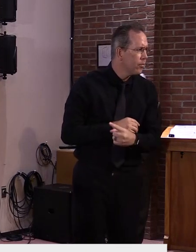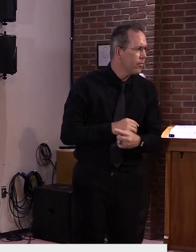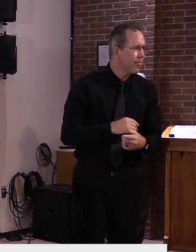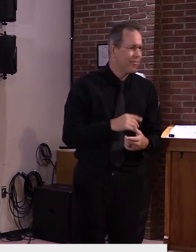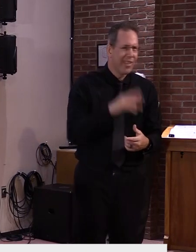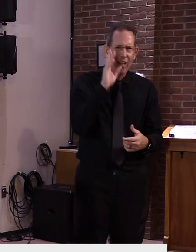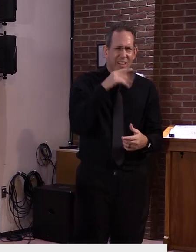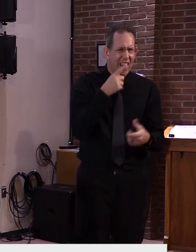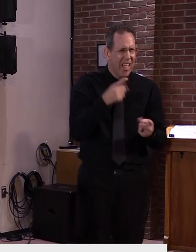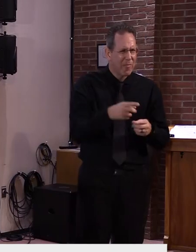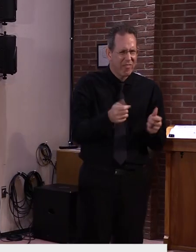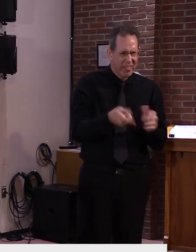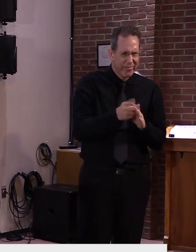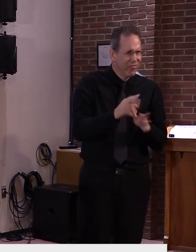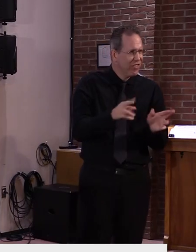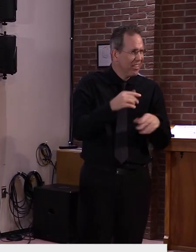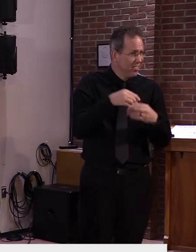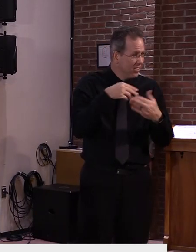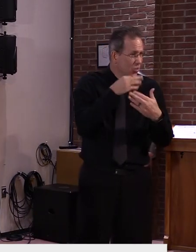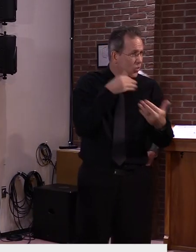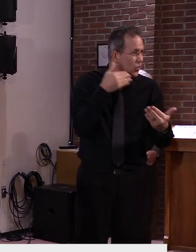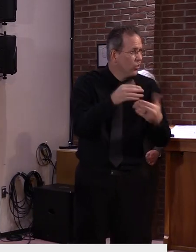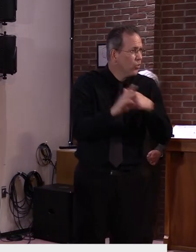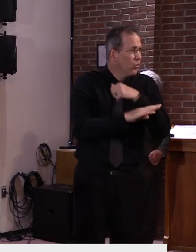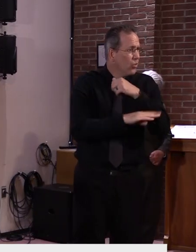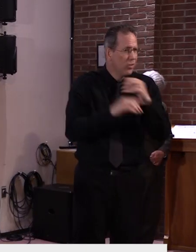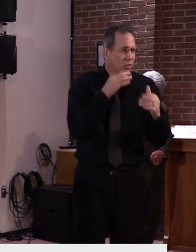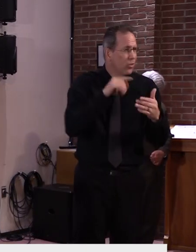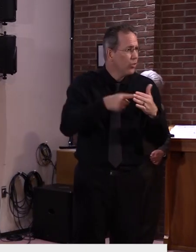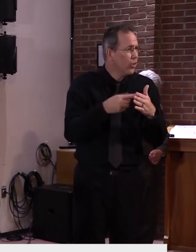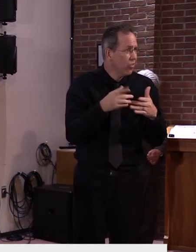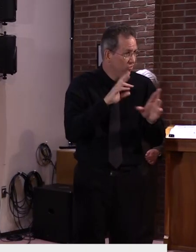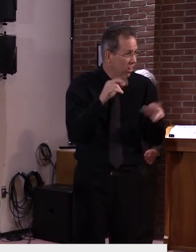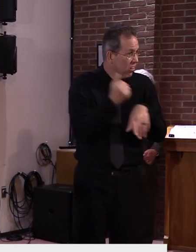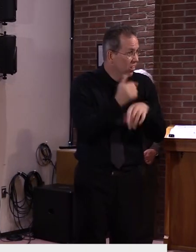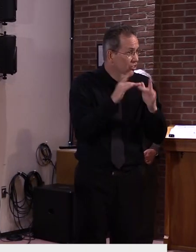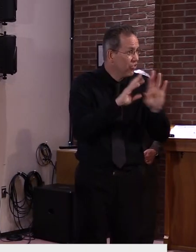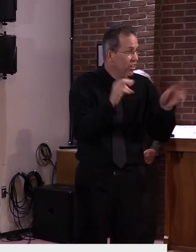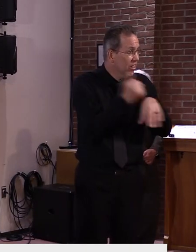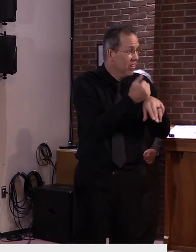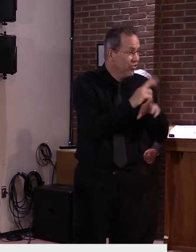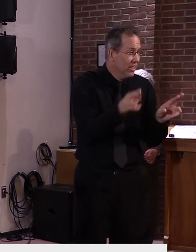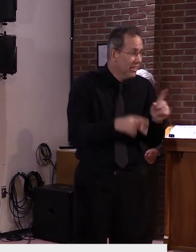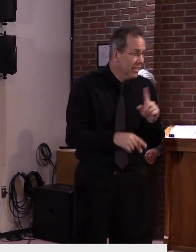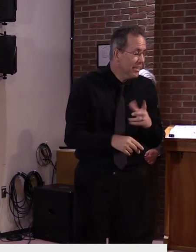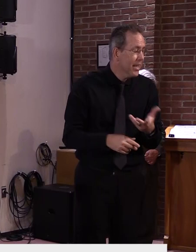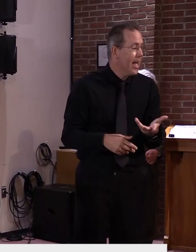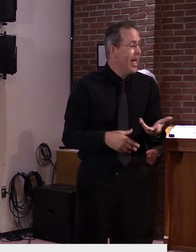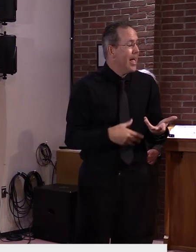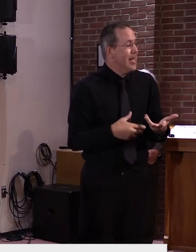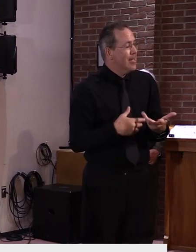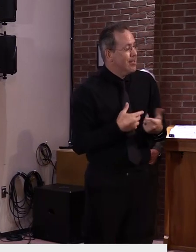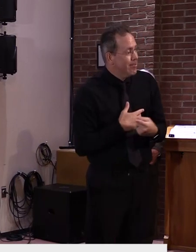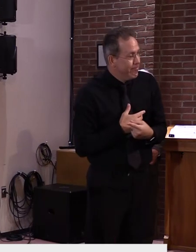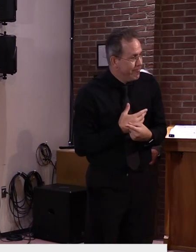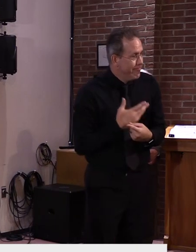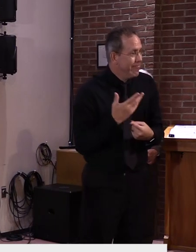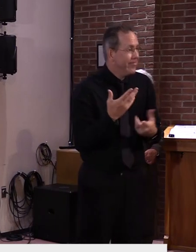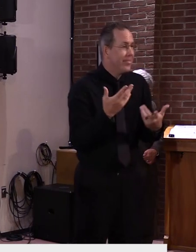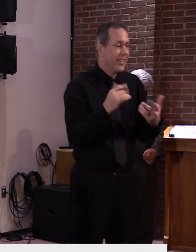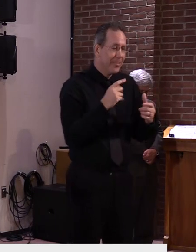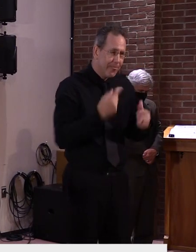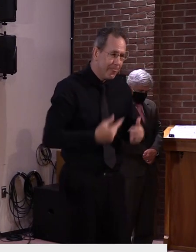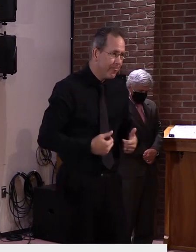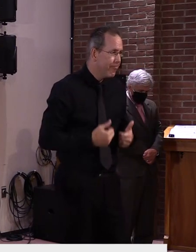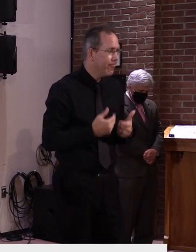Getting that last mile completed. Right. I mean, but that's the world we're living in. This is an emergency, so we're doing our best. And